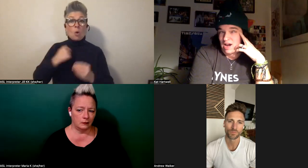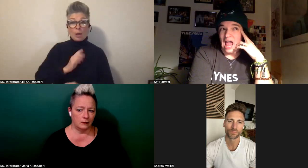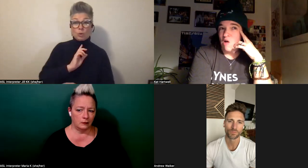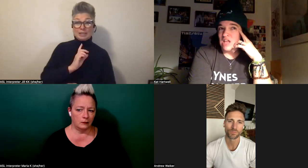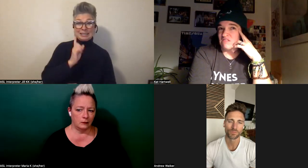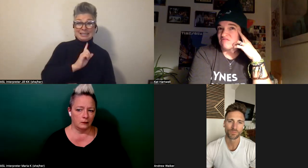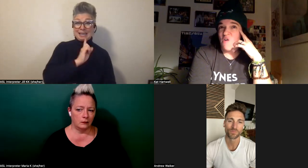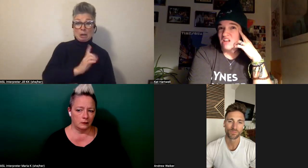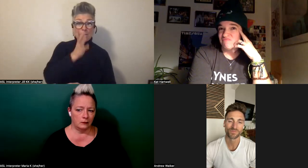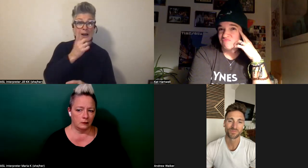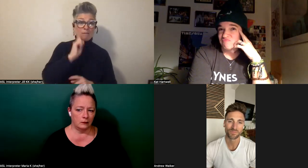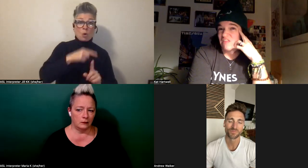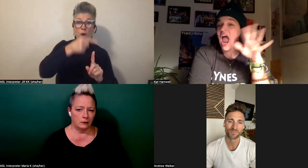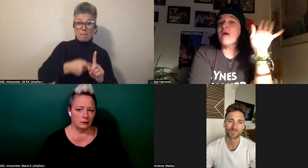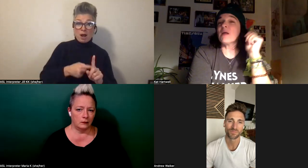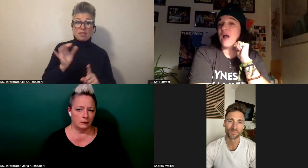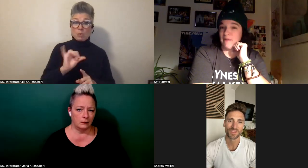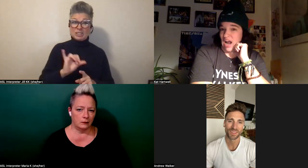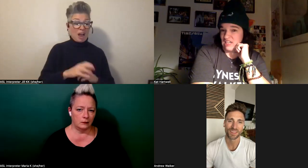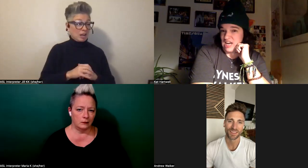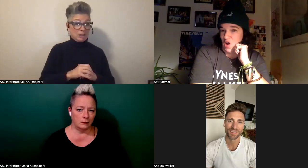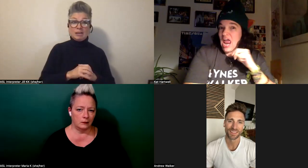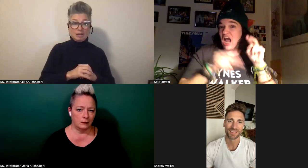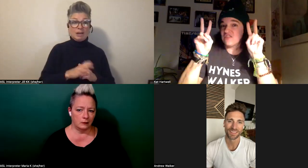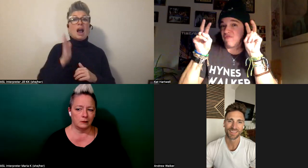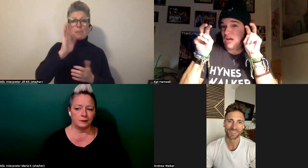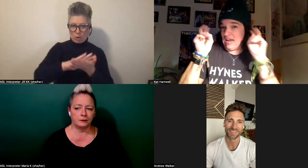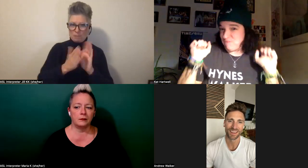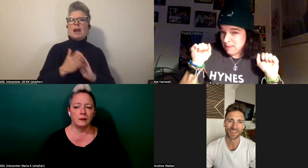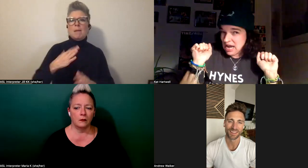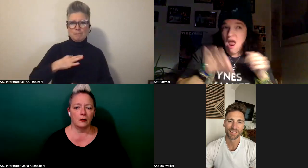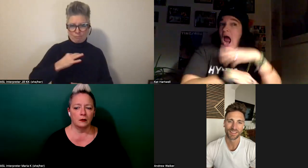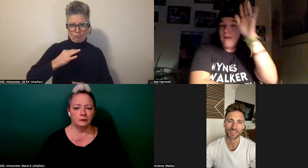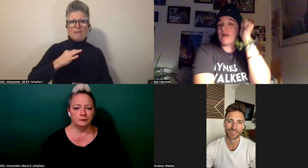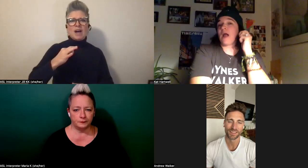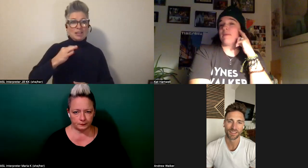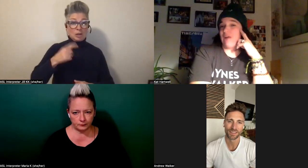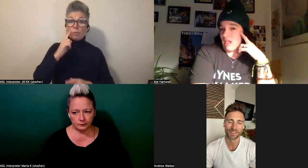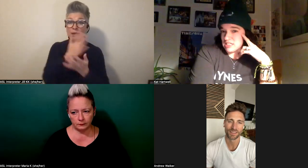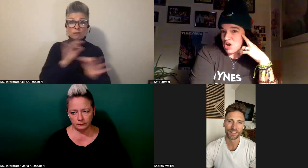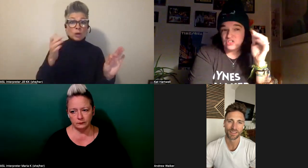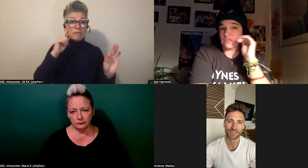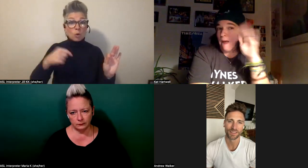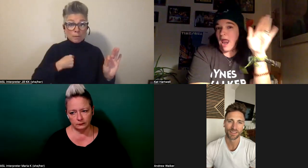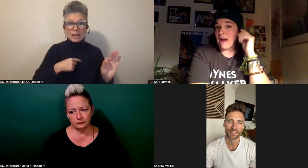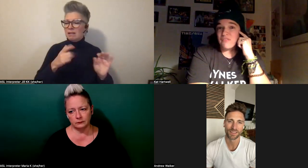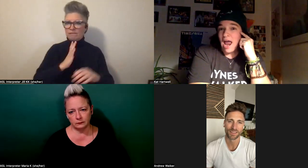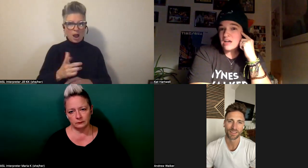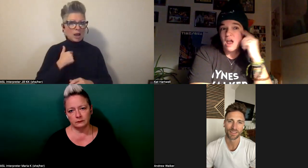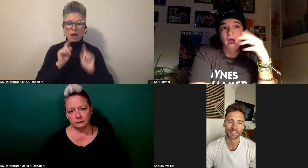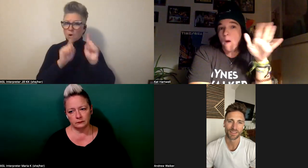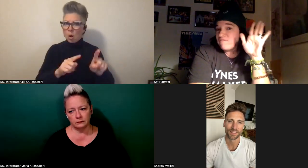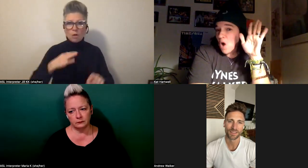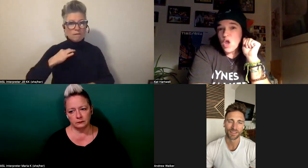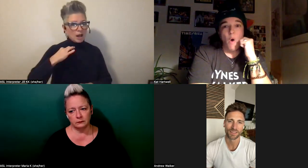month. I was like, no, I'm going to become a volunteer. It's free Yeah. for me. I'm going to become a volunteer to pay my